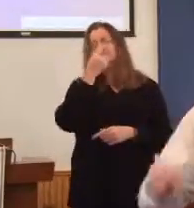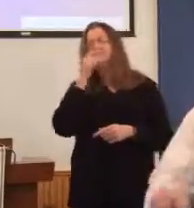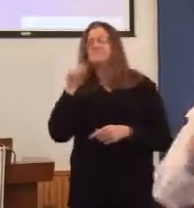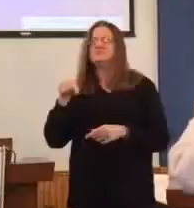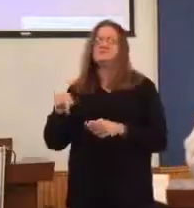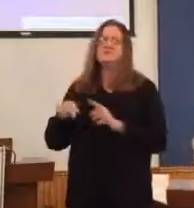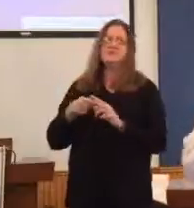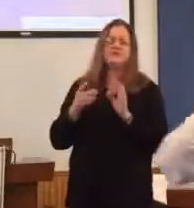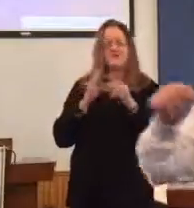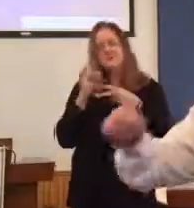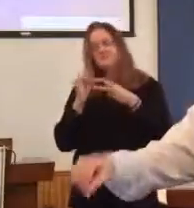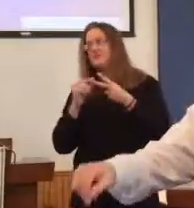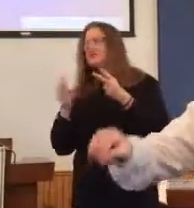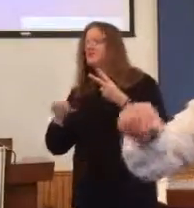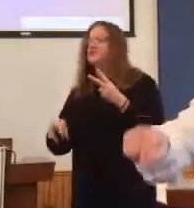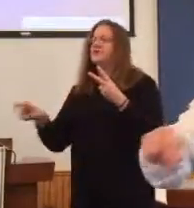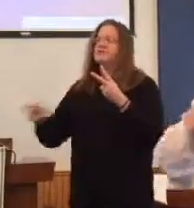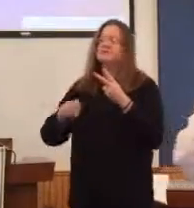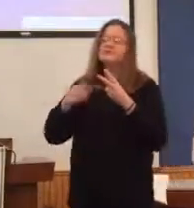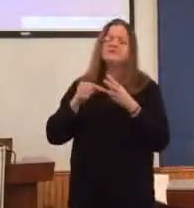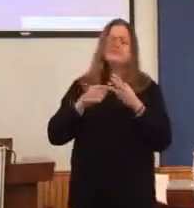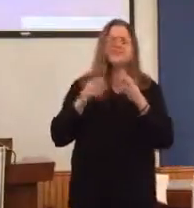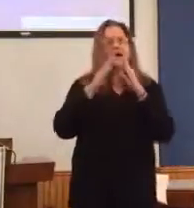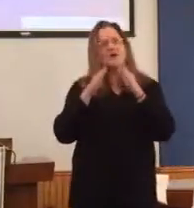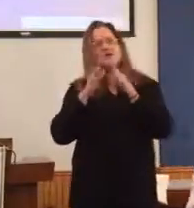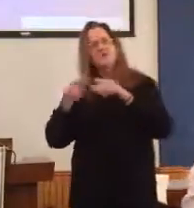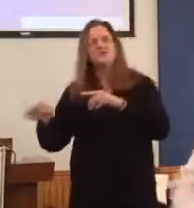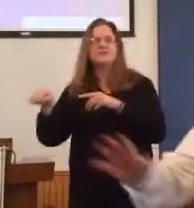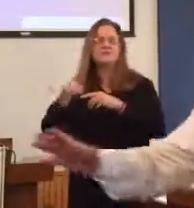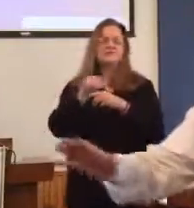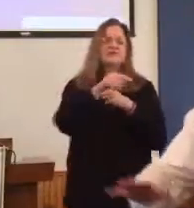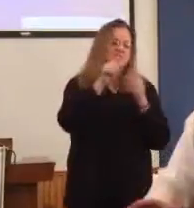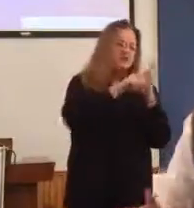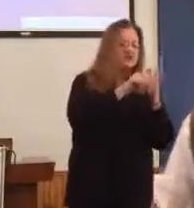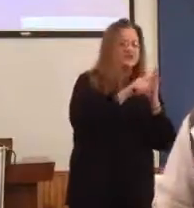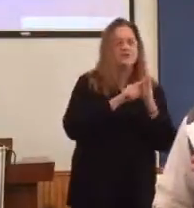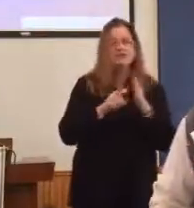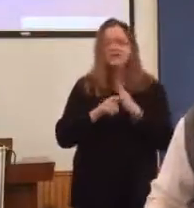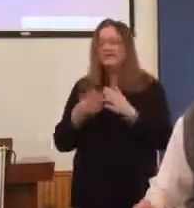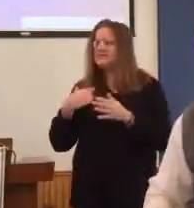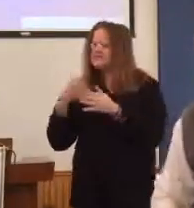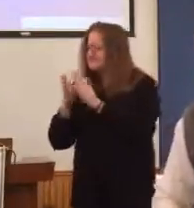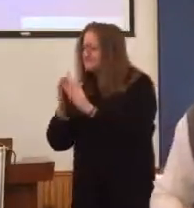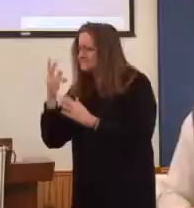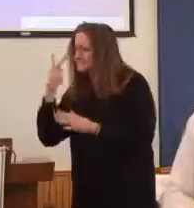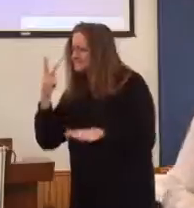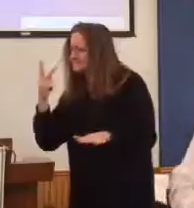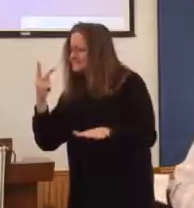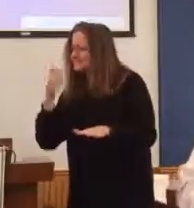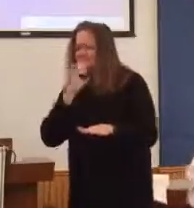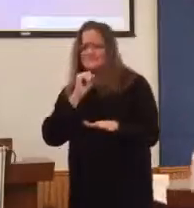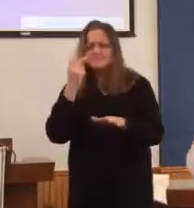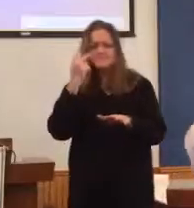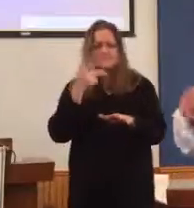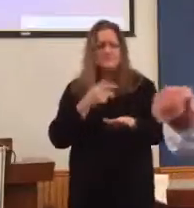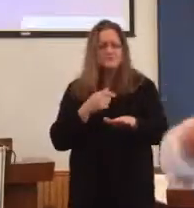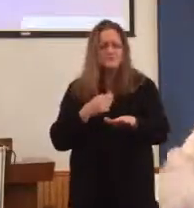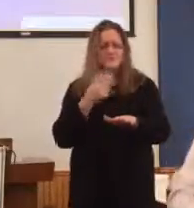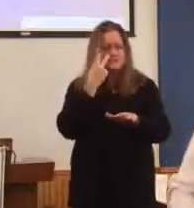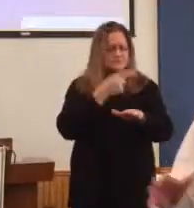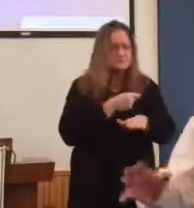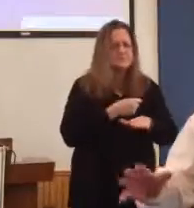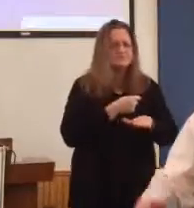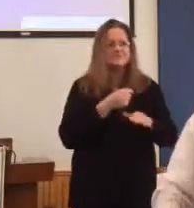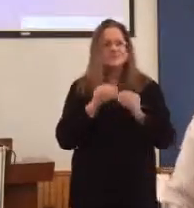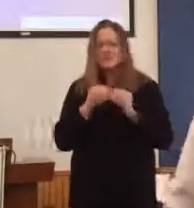path they had taken and stopping at various houses and checking. Did you see this boy? No, didn't see him. Go a